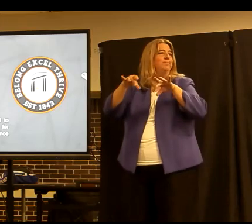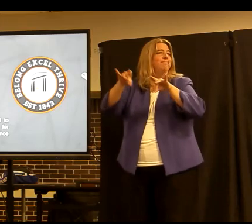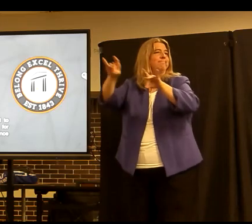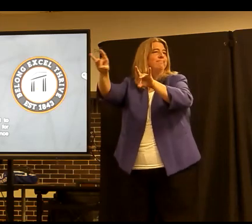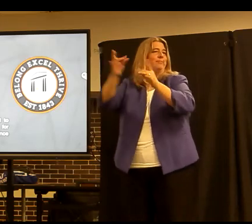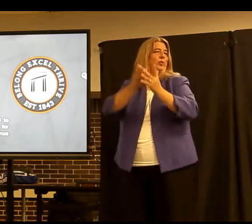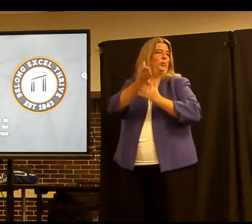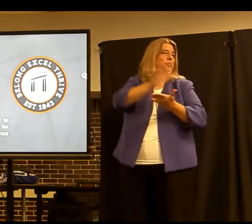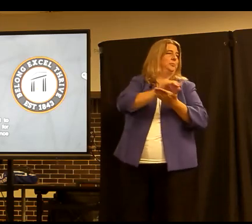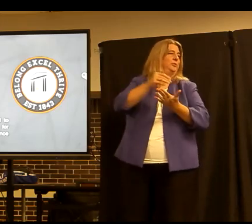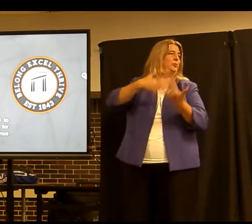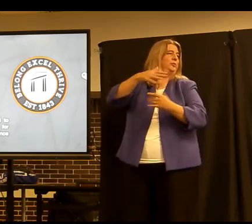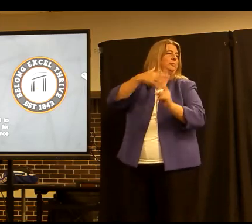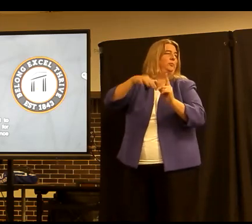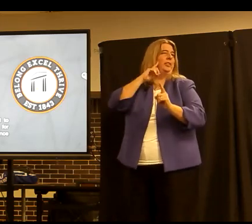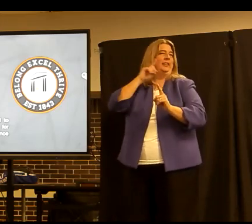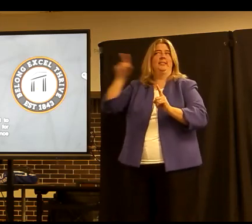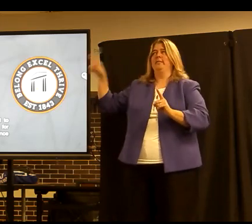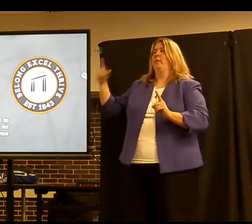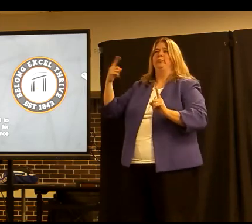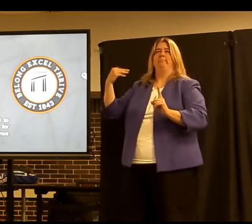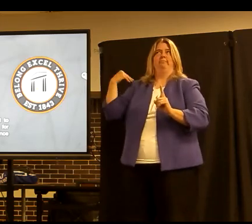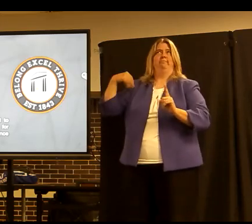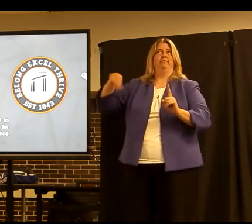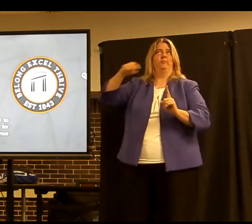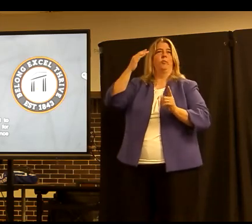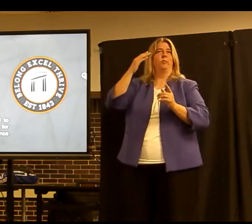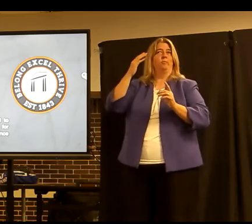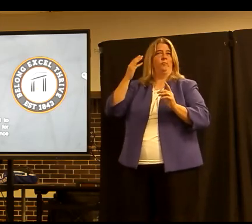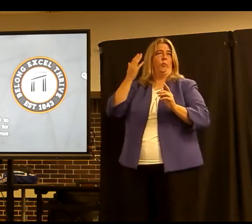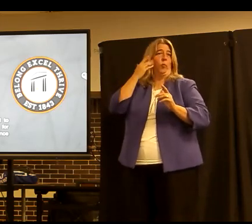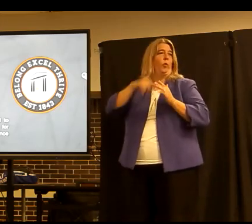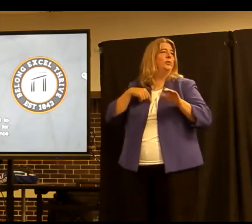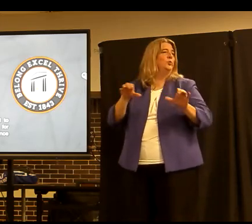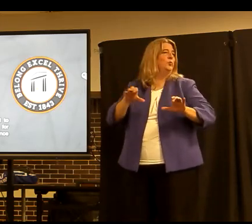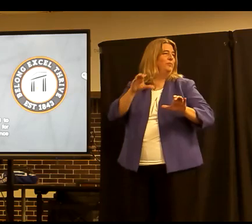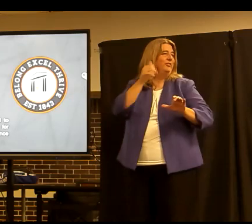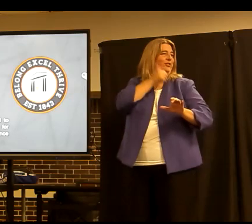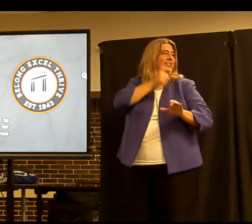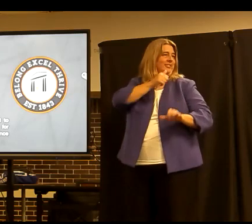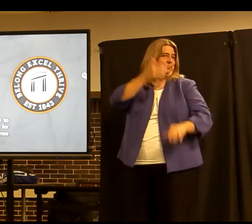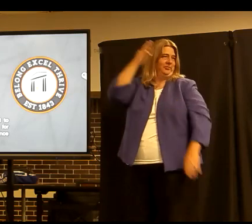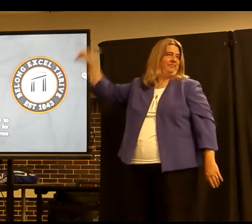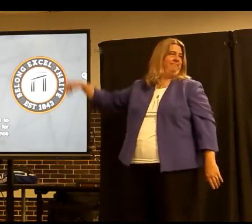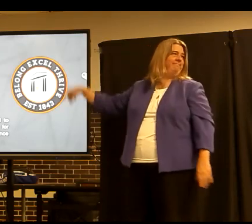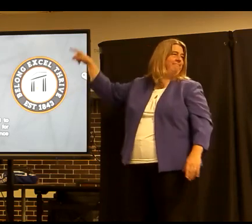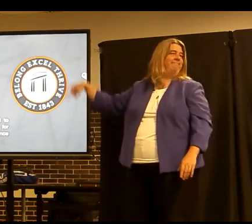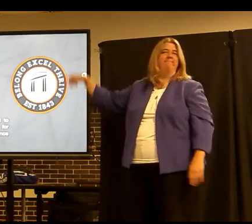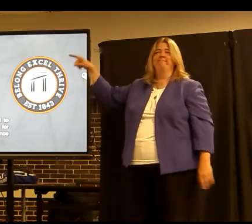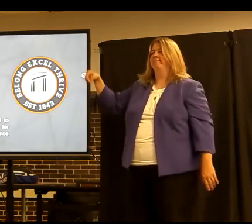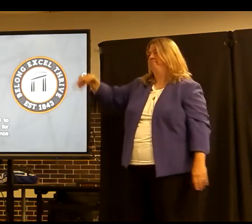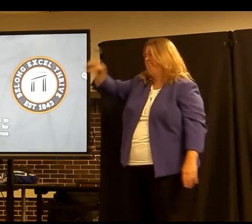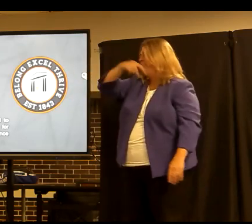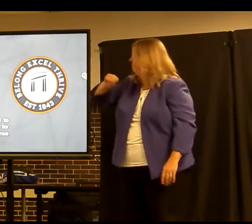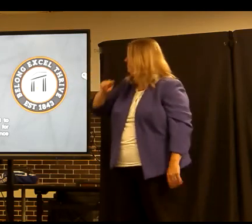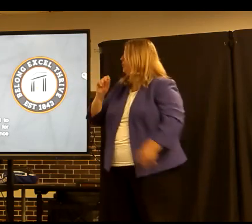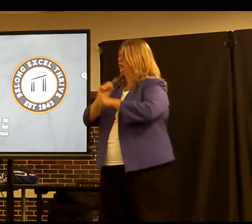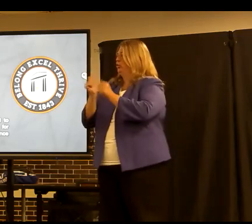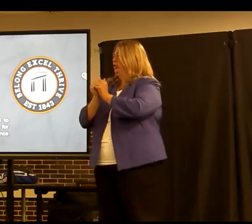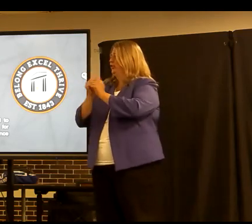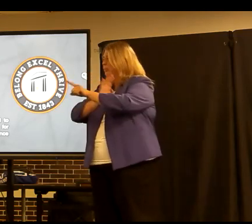and social access, they have that ability to acquire language. And so keeping that at the forefront of our mind